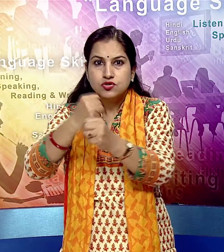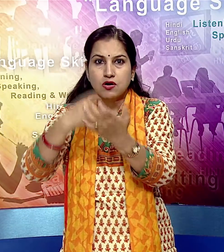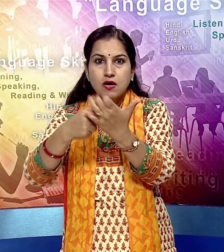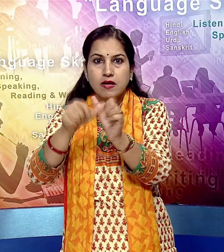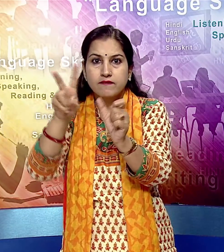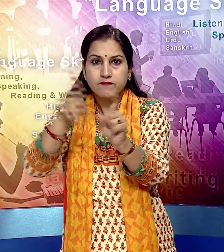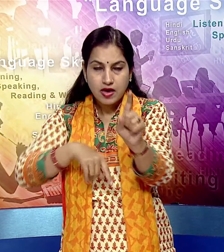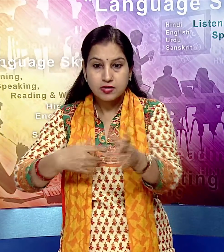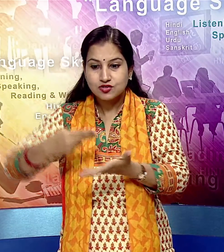soups,